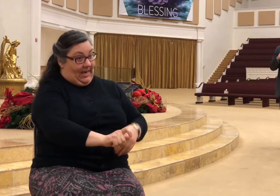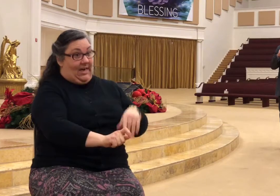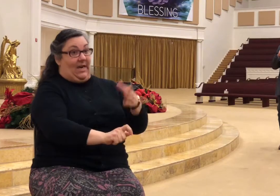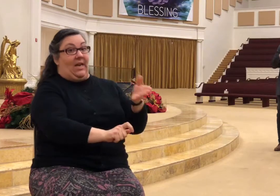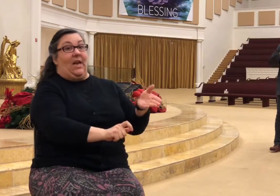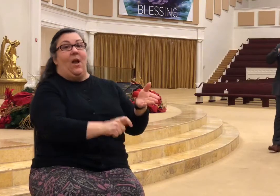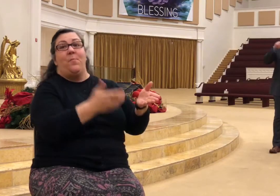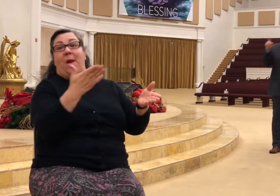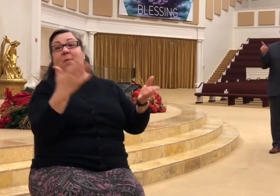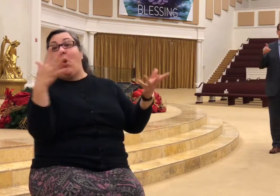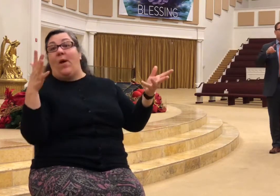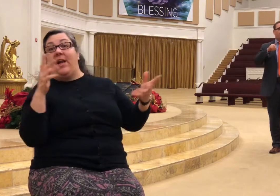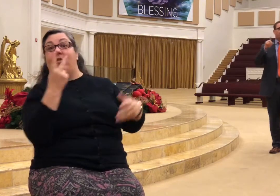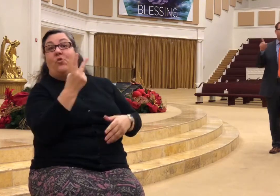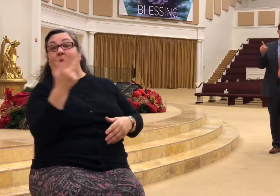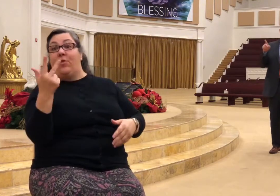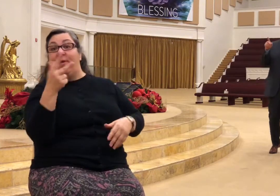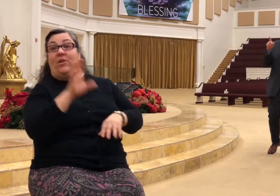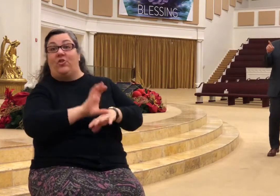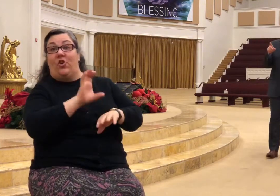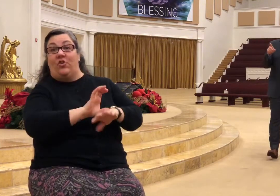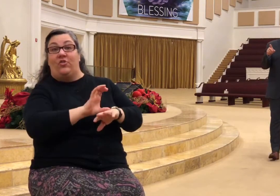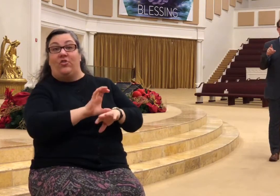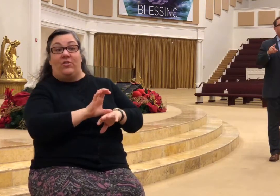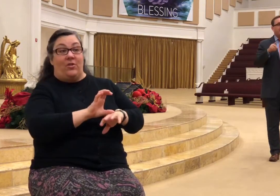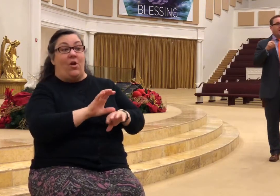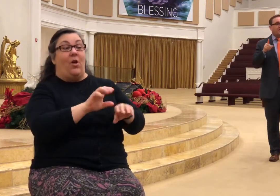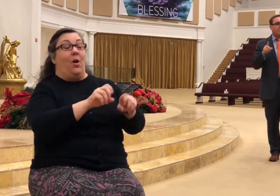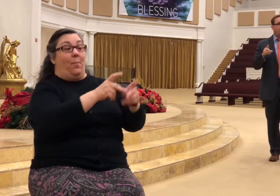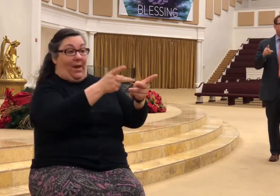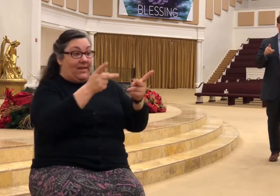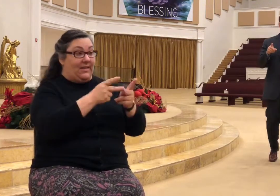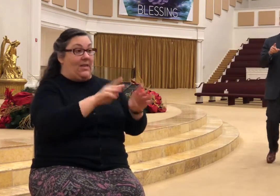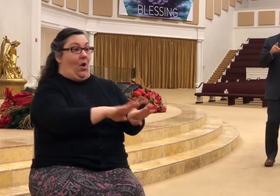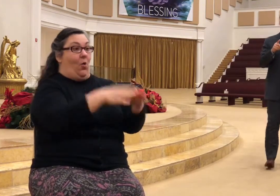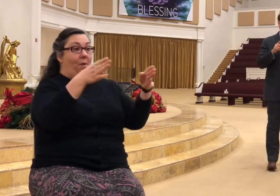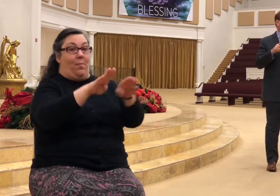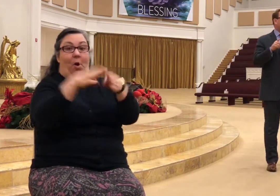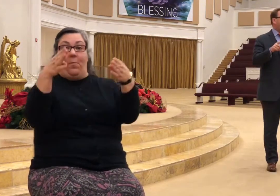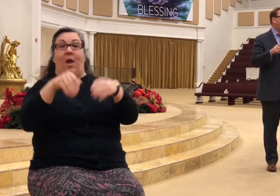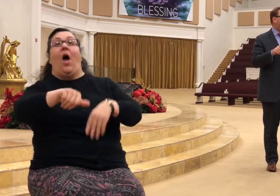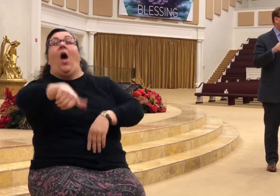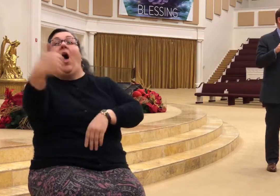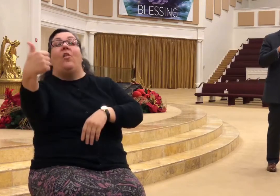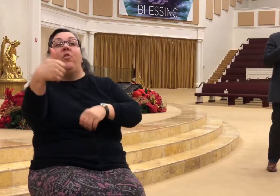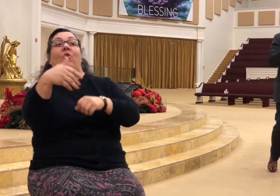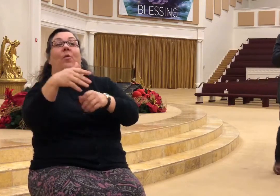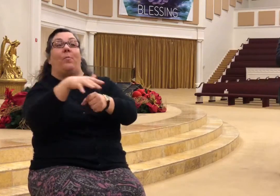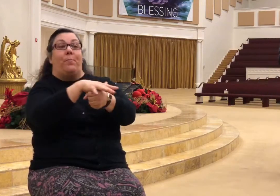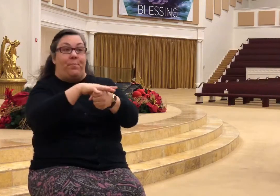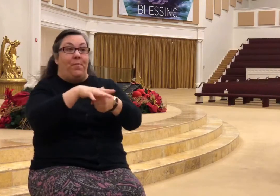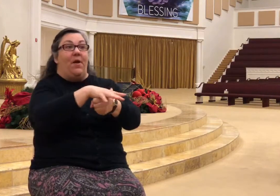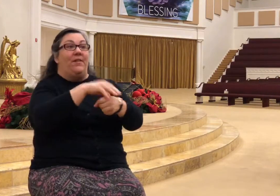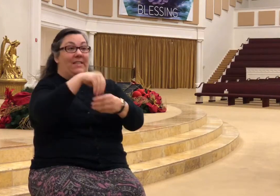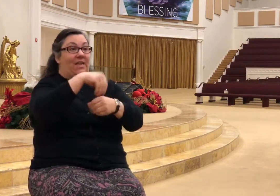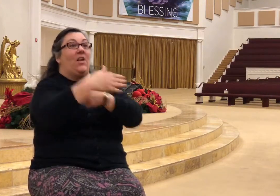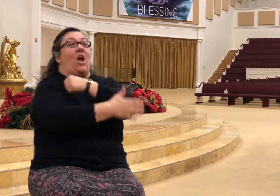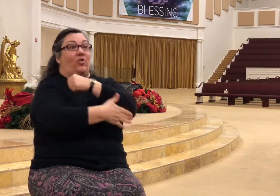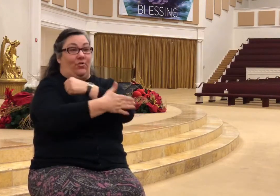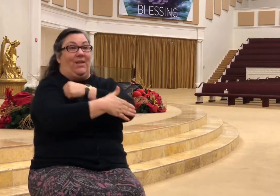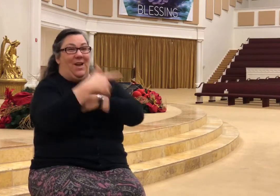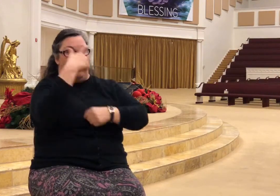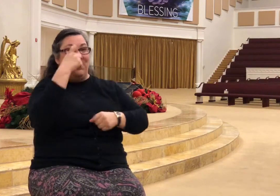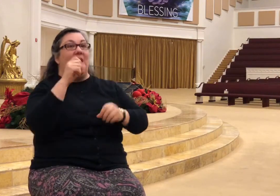be two or three church plants or preaching points that open up in other parts of the country, because word got out that Brother Platanilla was coming